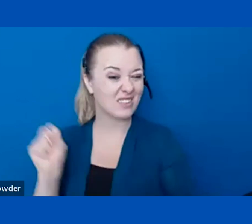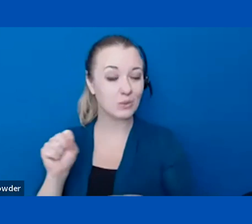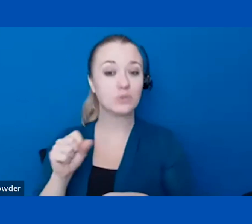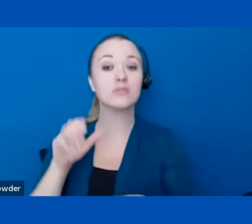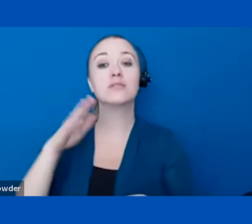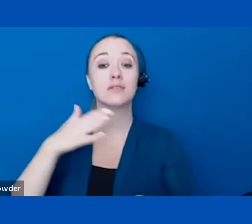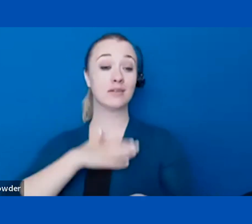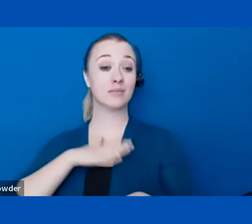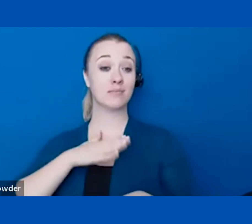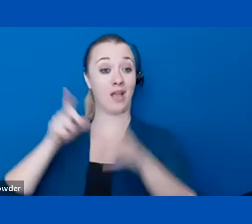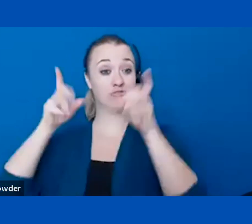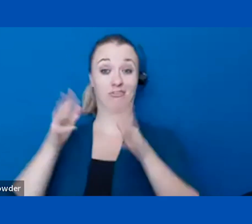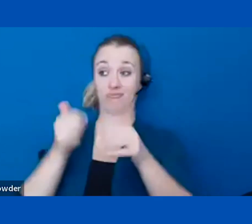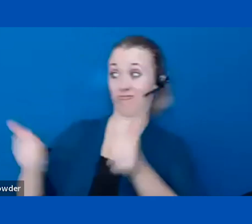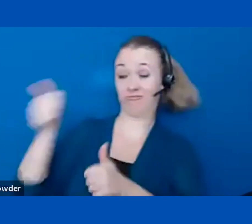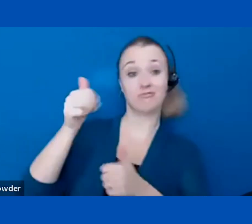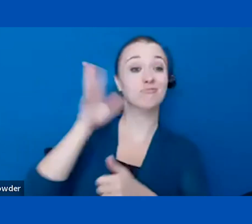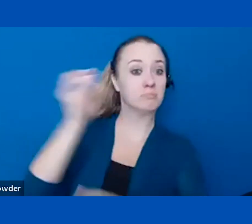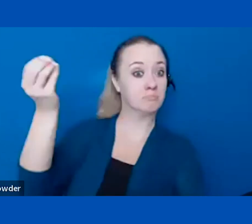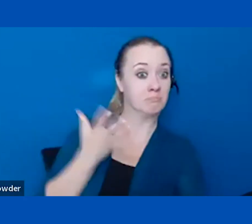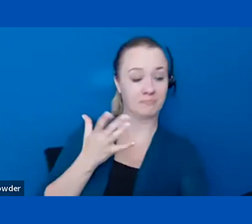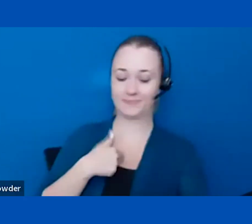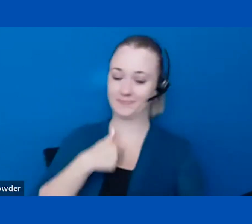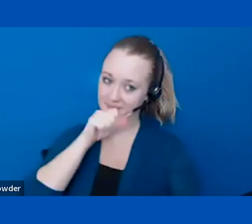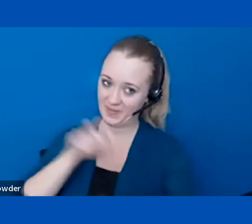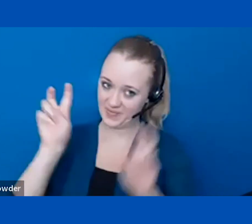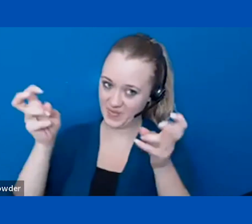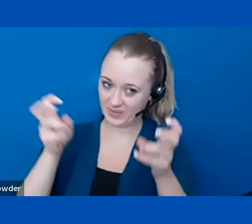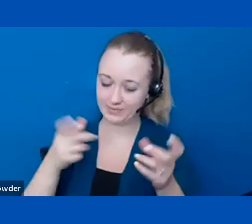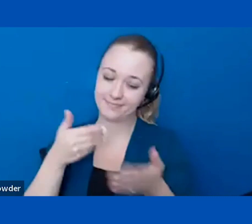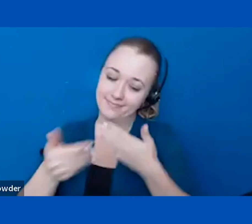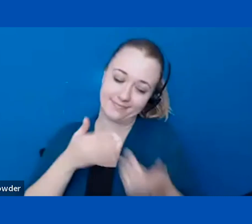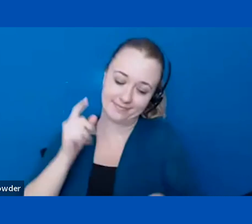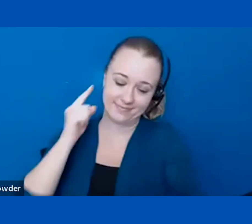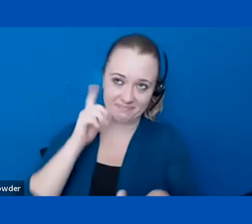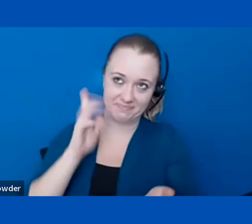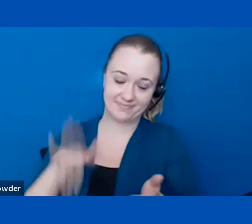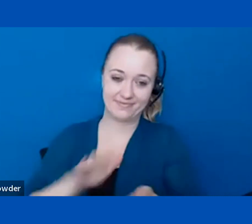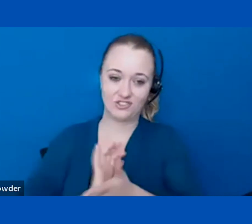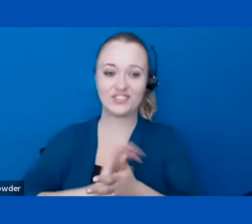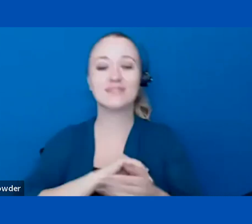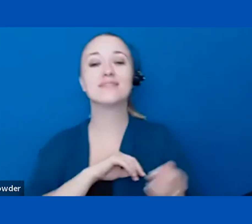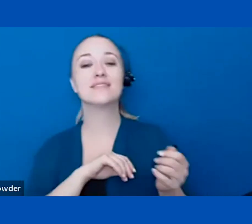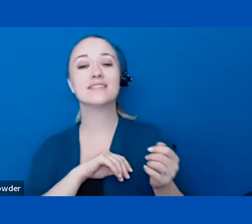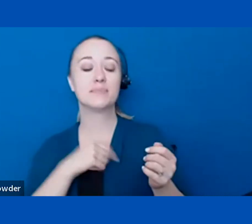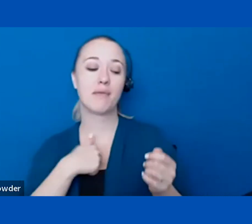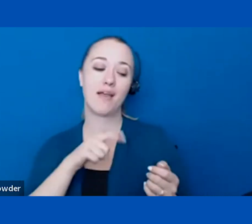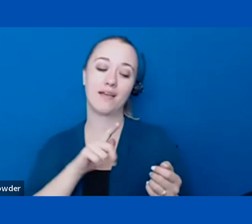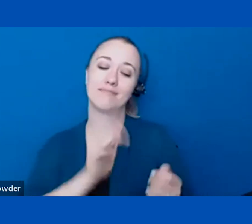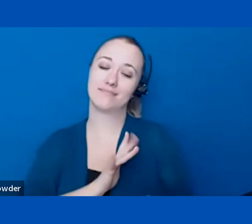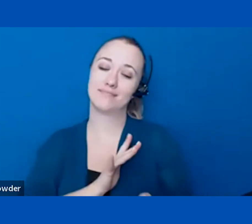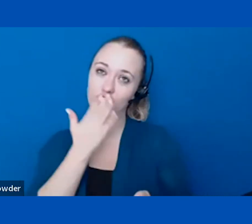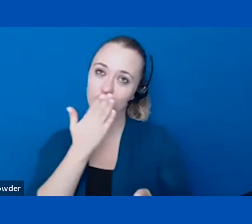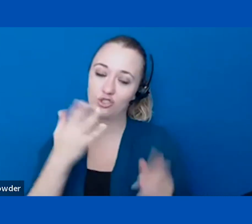us, and this, like, I love quotes, so as cliche as this might sound, but I think it's a really neat one. And